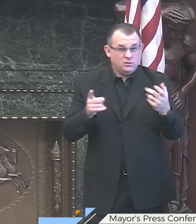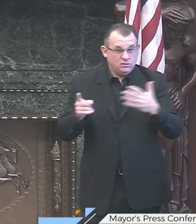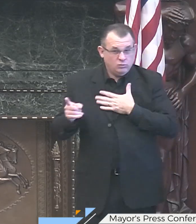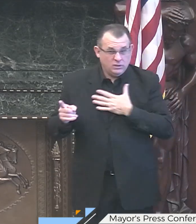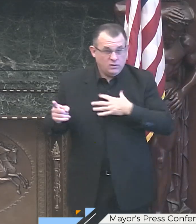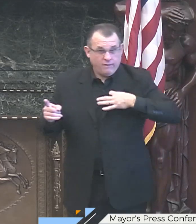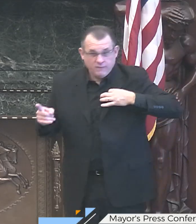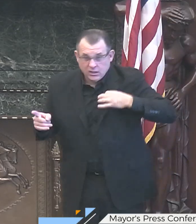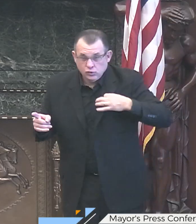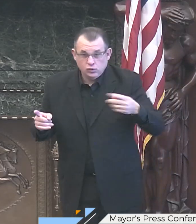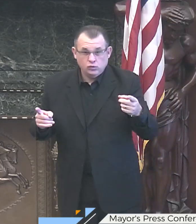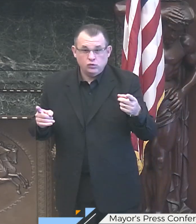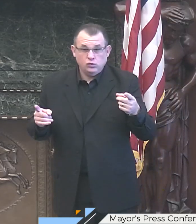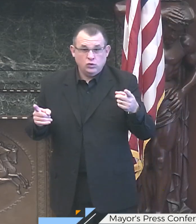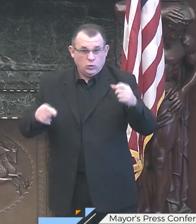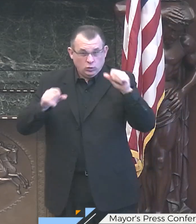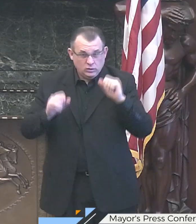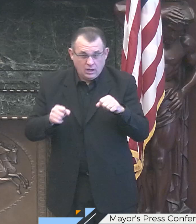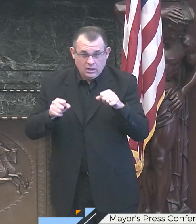is